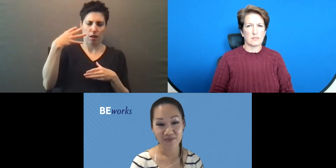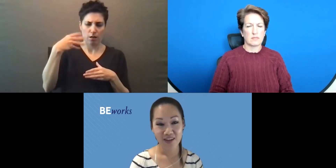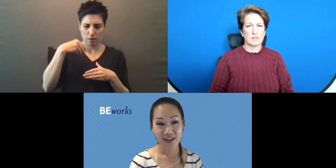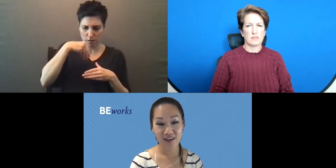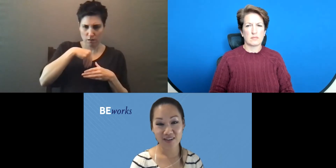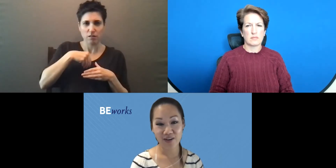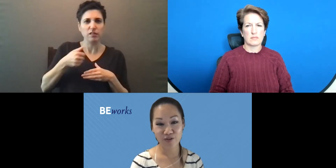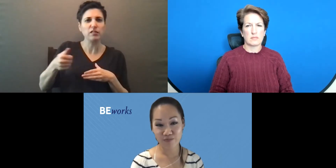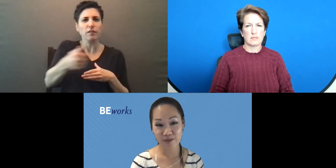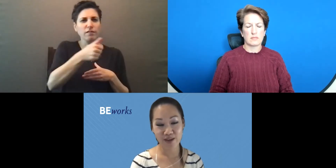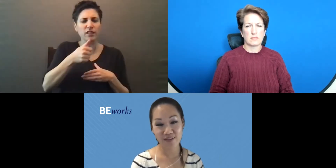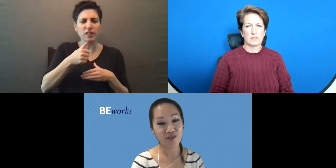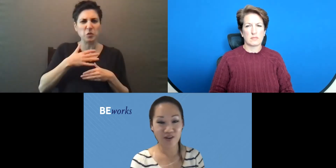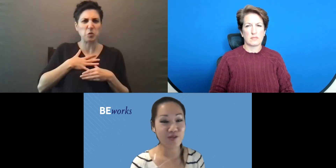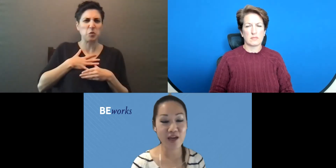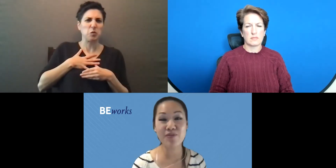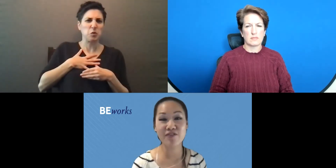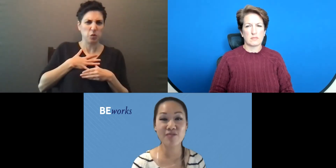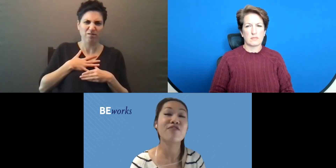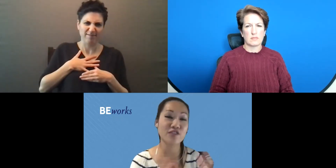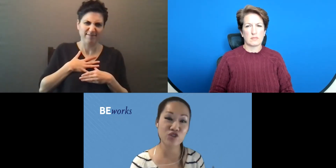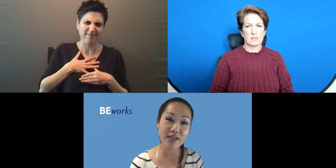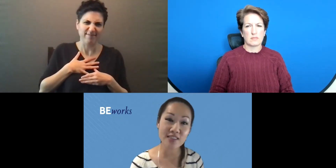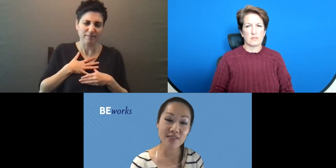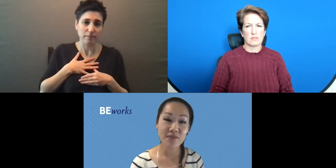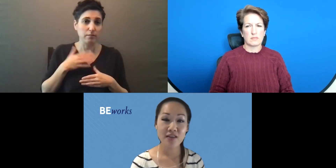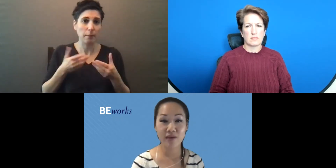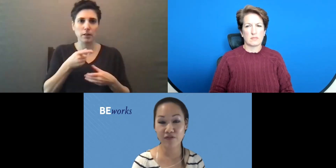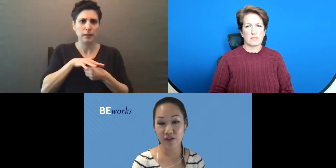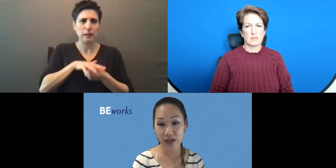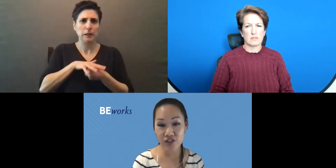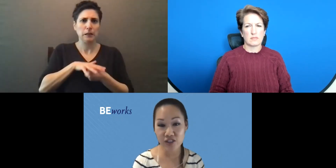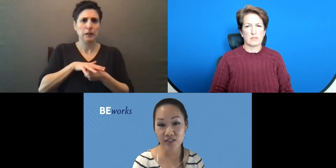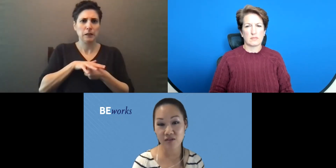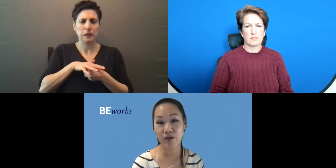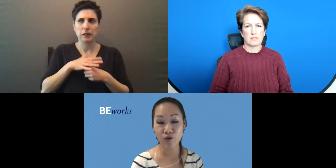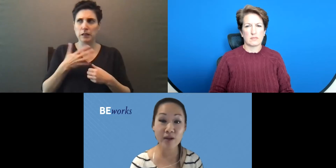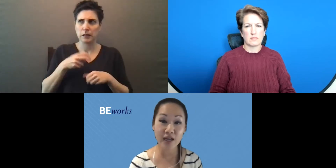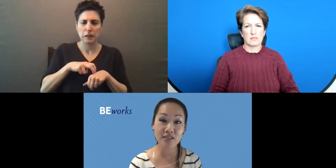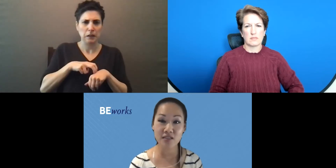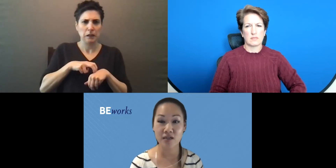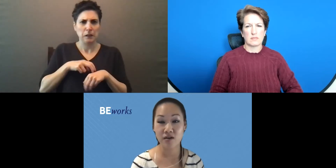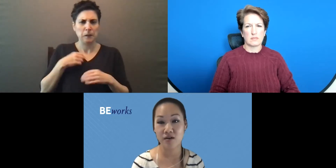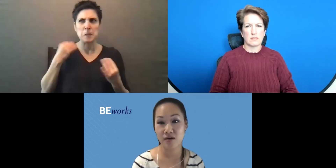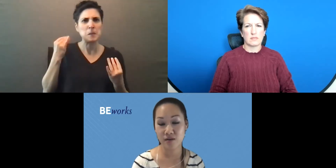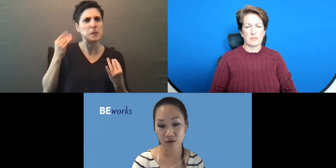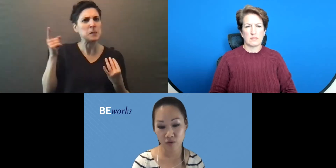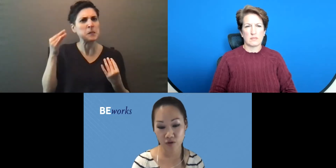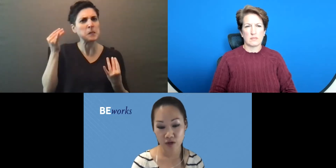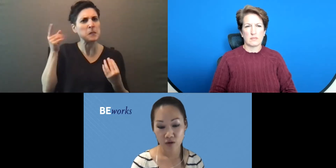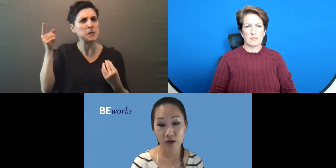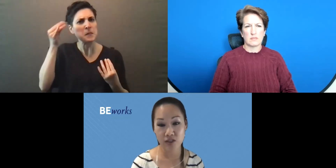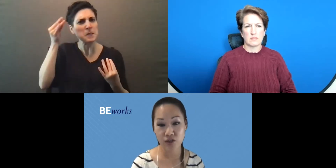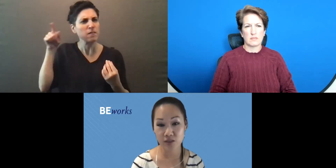on how you you may feel stressed, you may feel anxious, you may ruminate